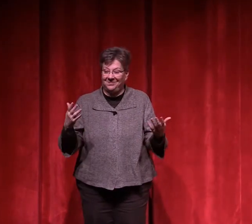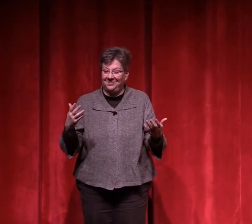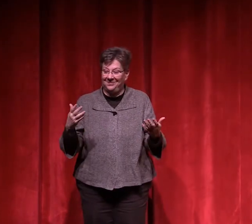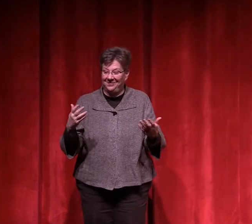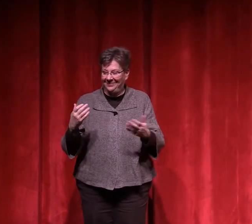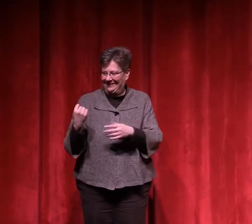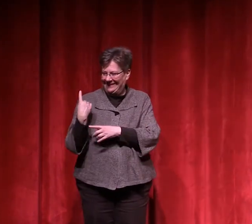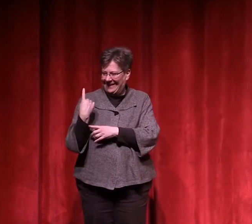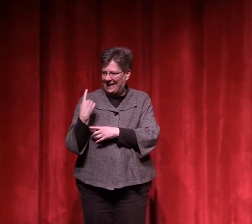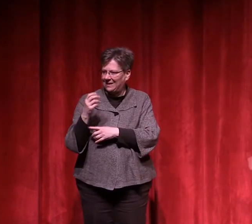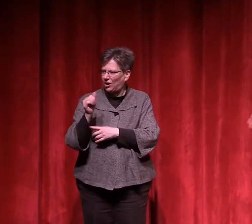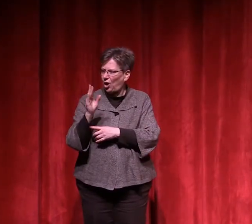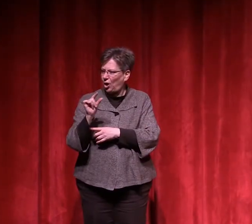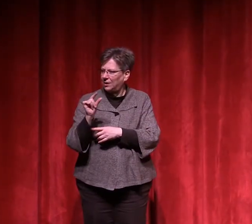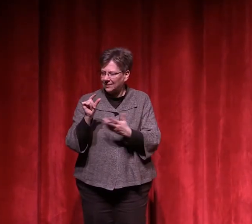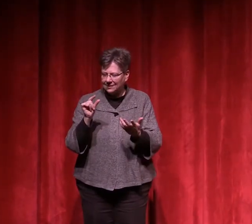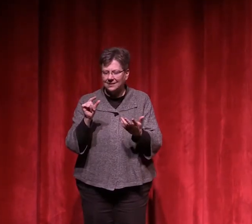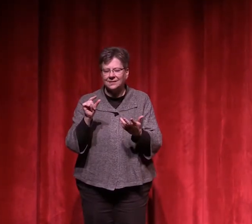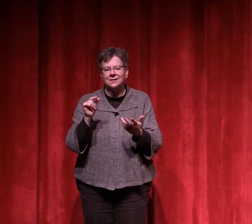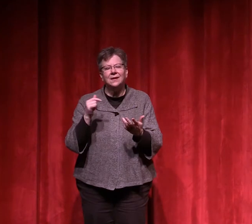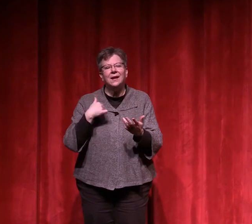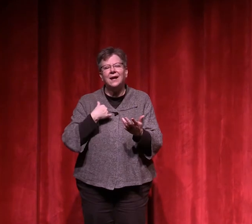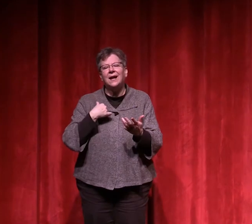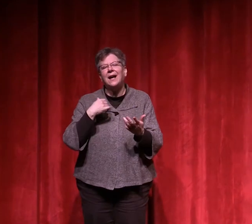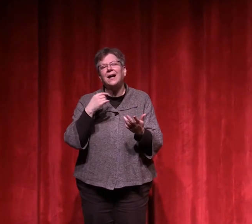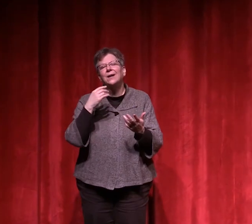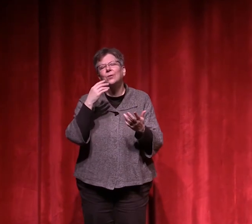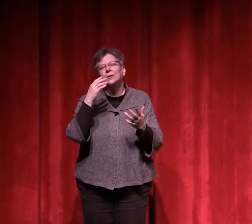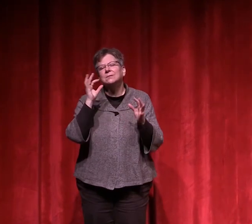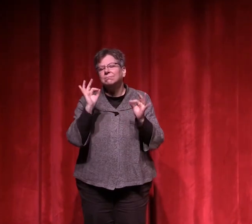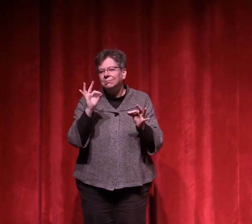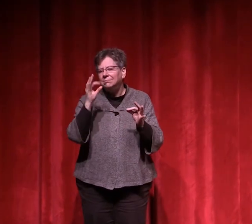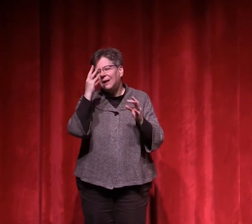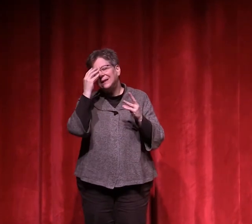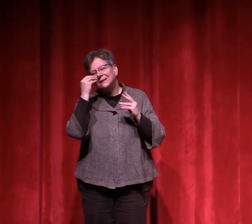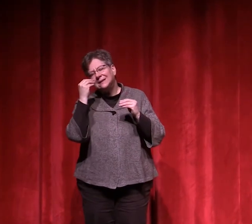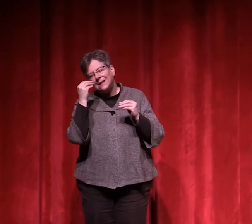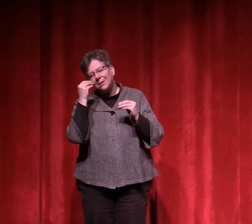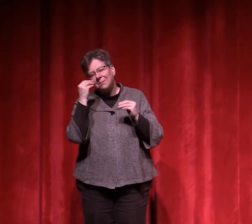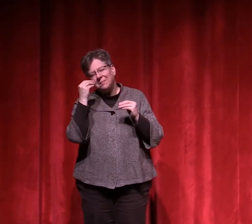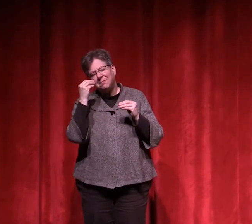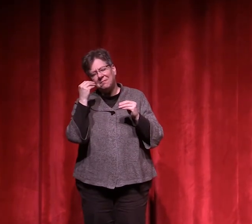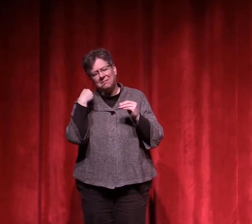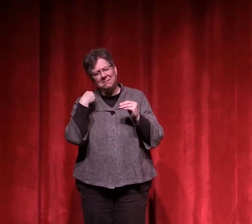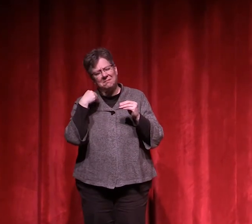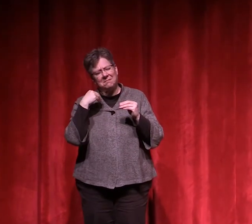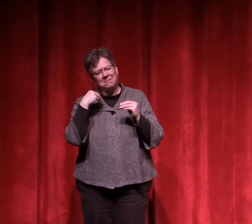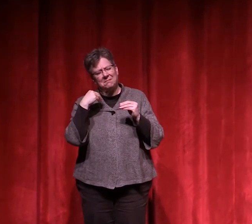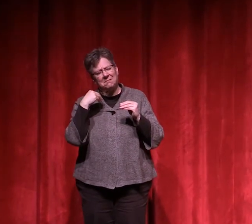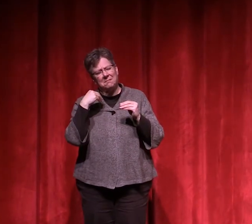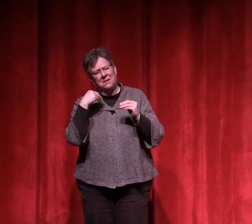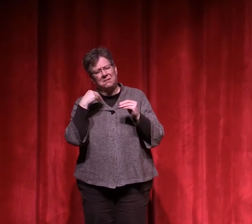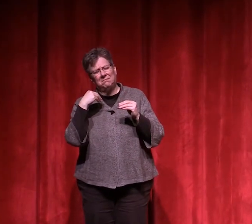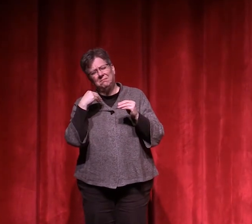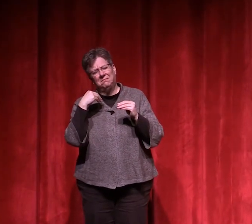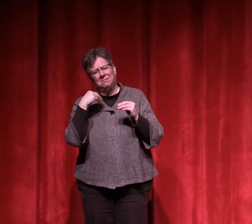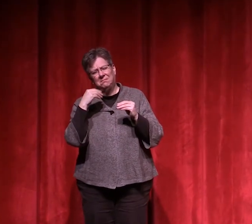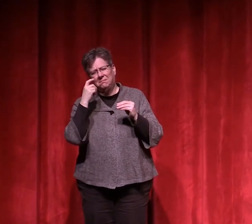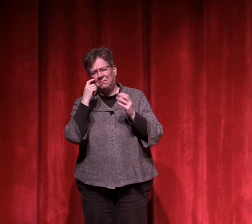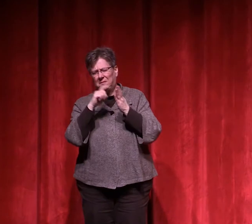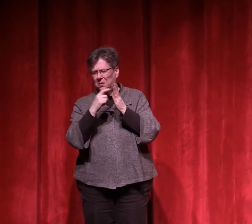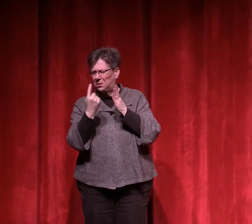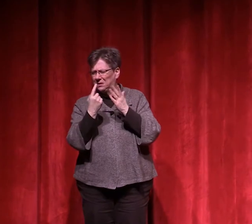Last August, I was blissfully asleep when I became aware of something happening in my left